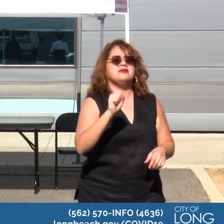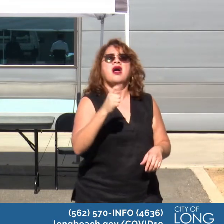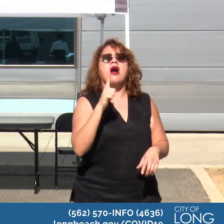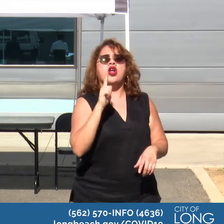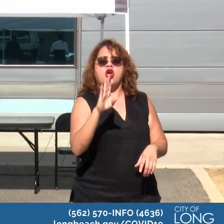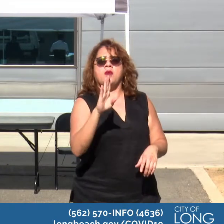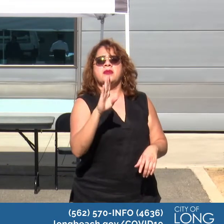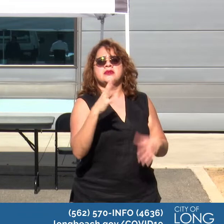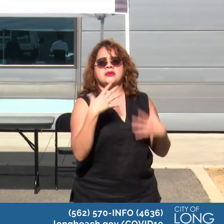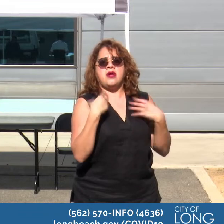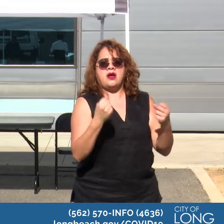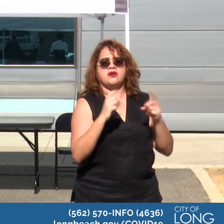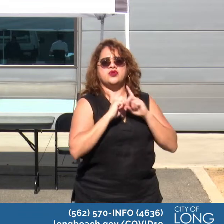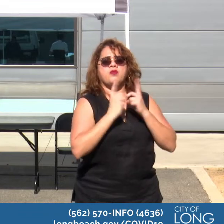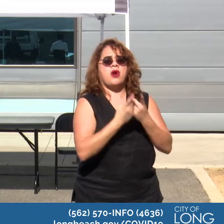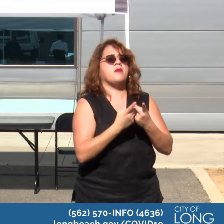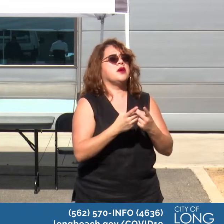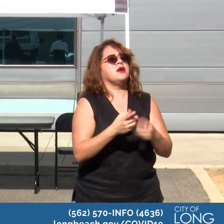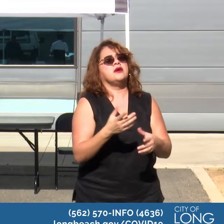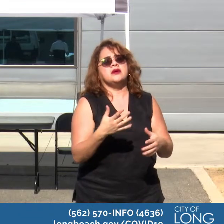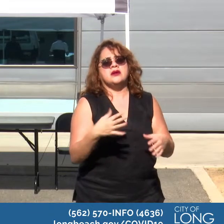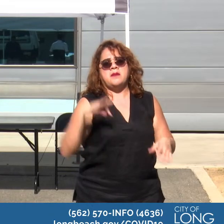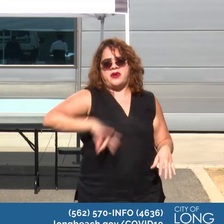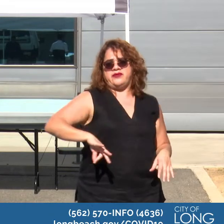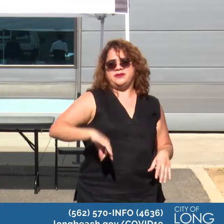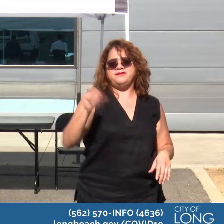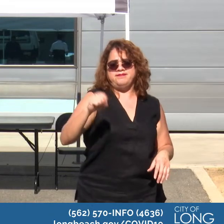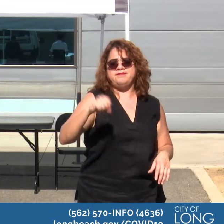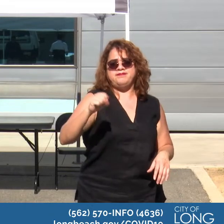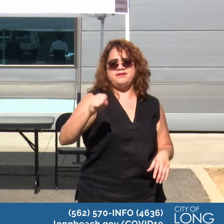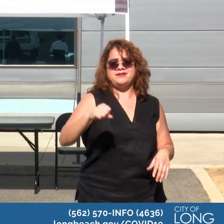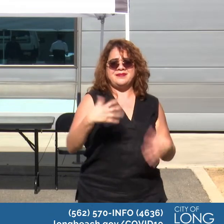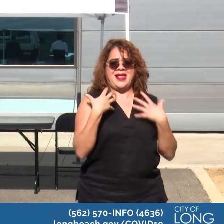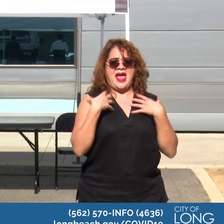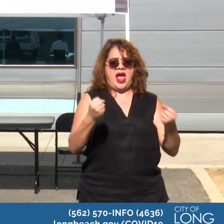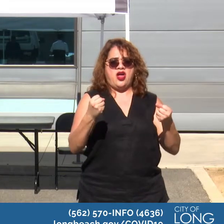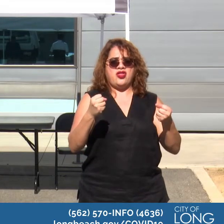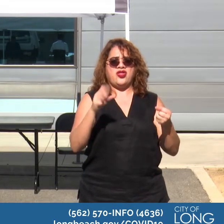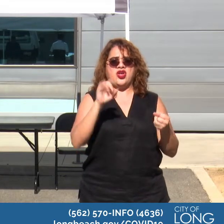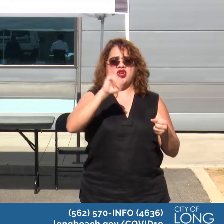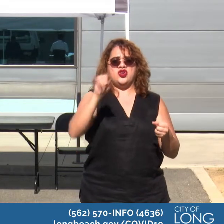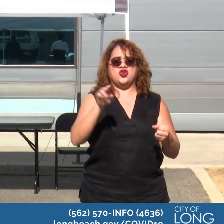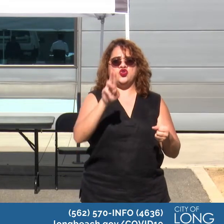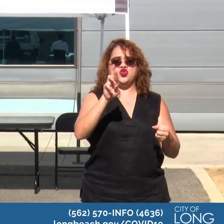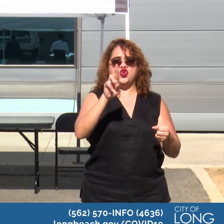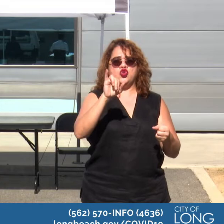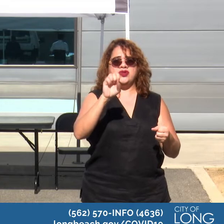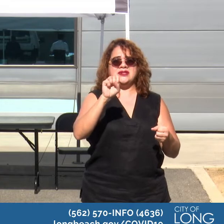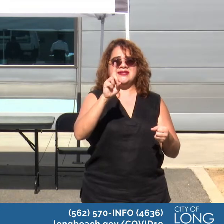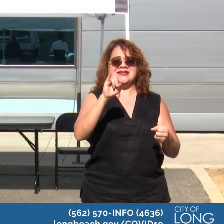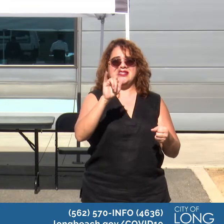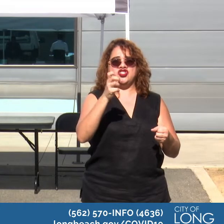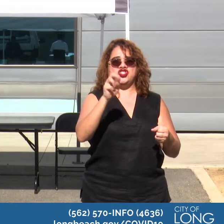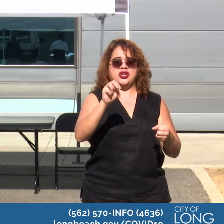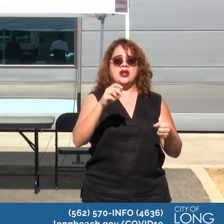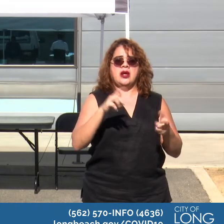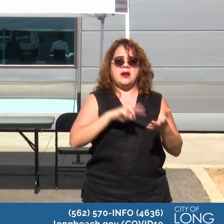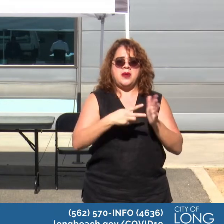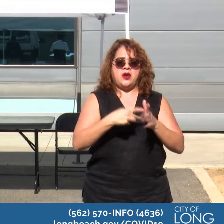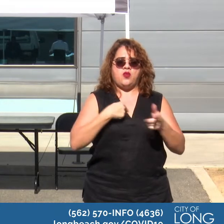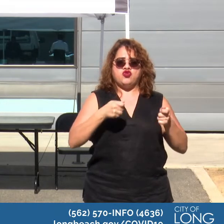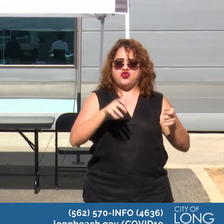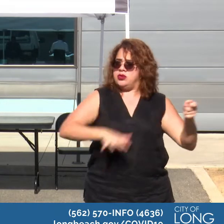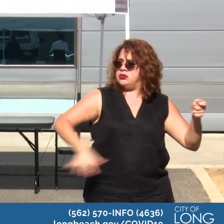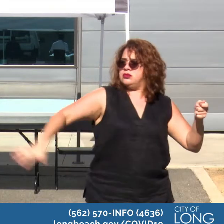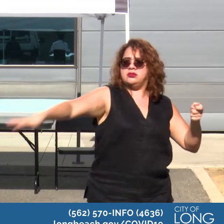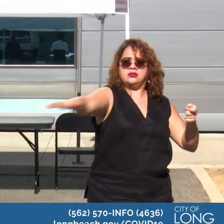the ability to as our own health jurisdiction, to make some of our own rules. We know, obviously, we have to follow state guidance, and